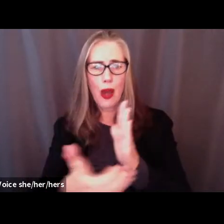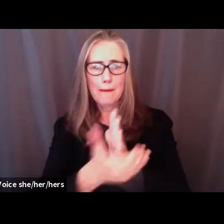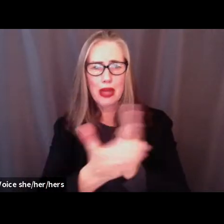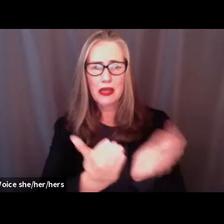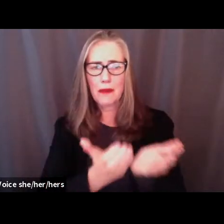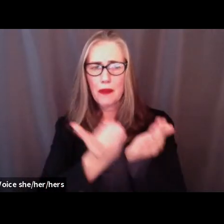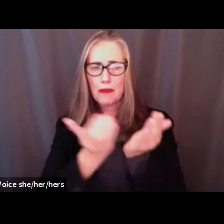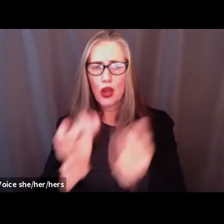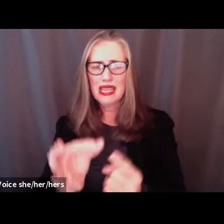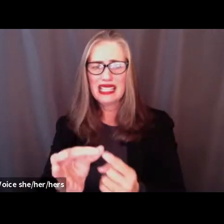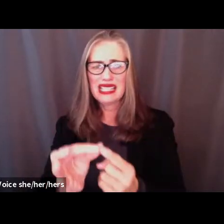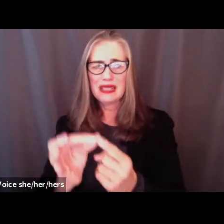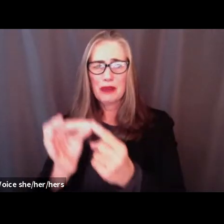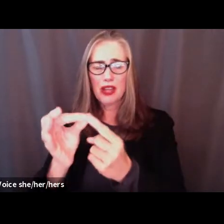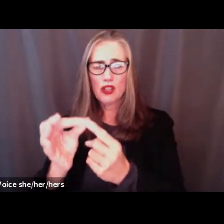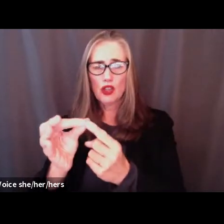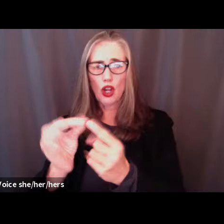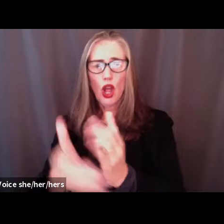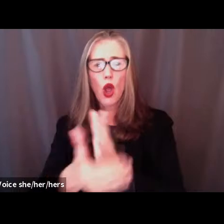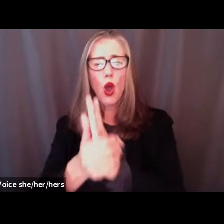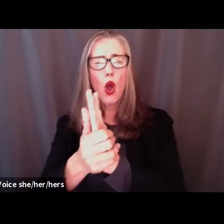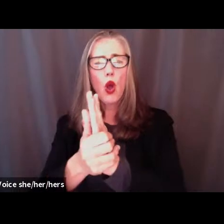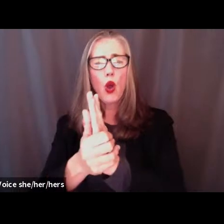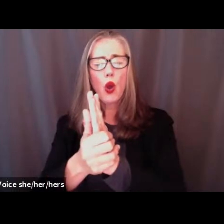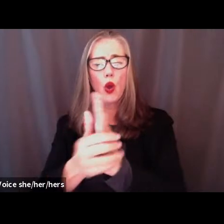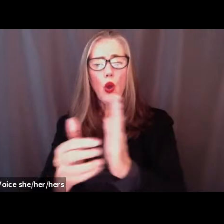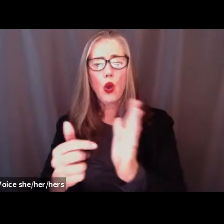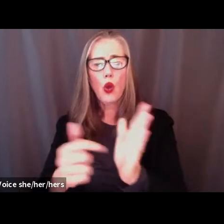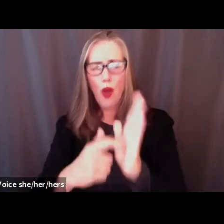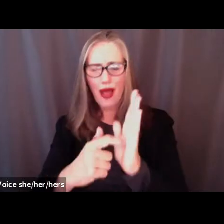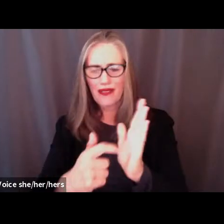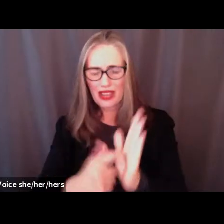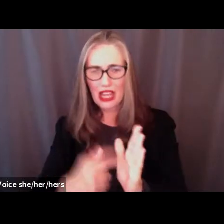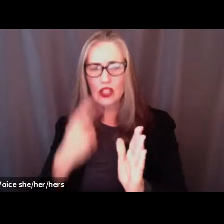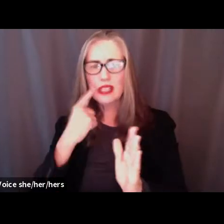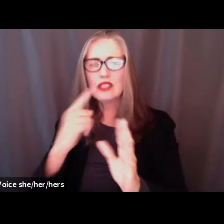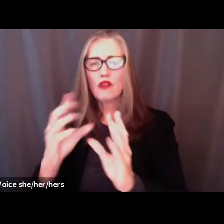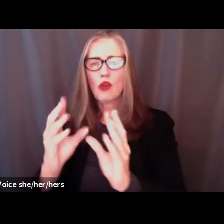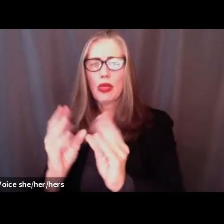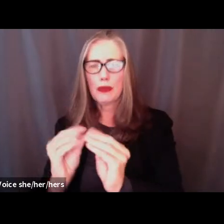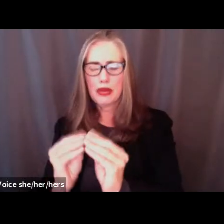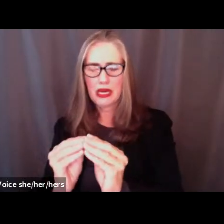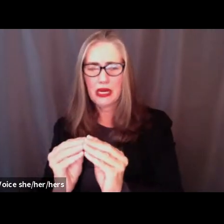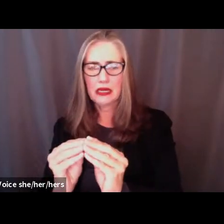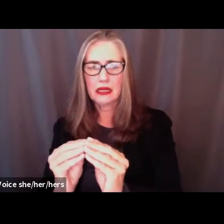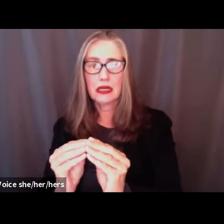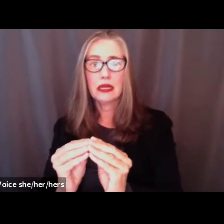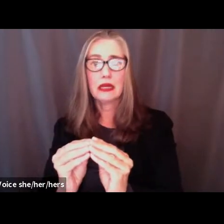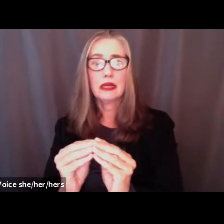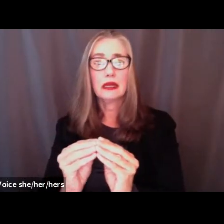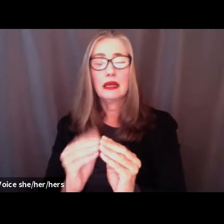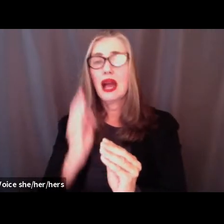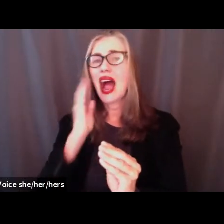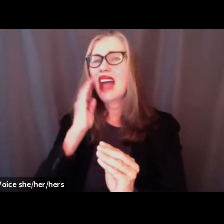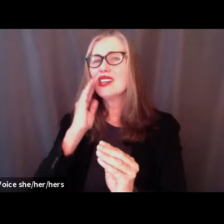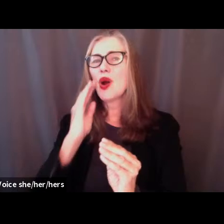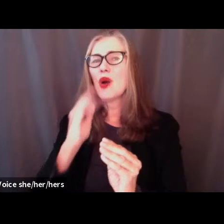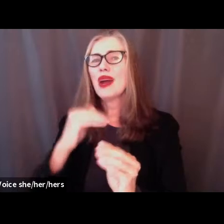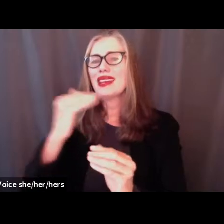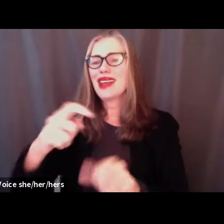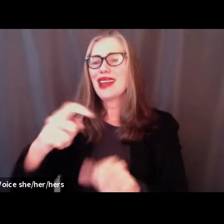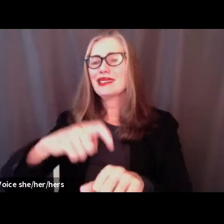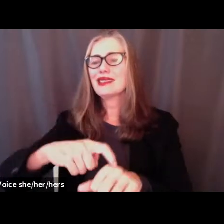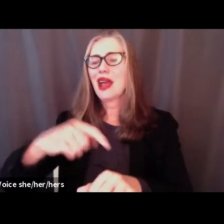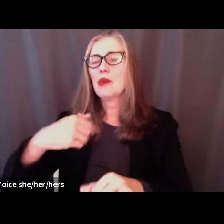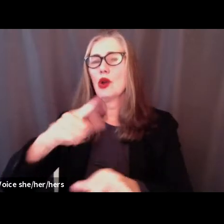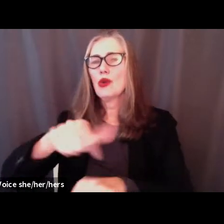meeting qualifications. I just wondered, I realize that it's going to be voted on at the next special e-board, but the